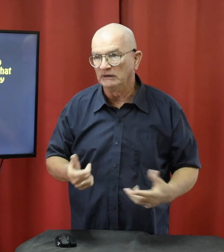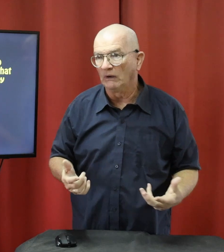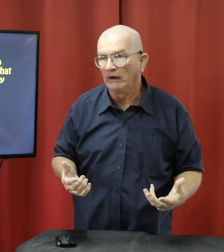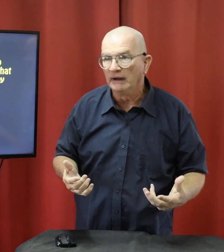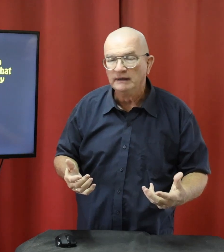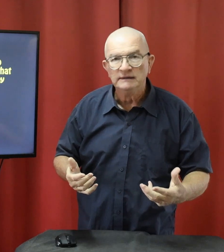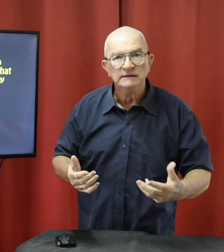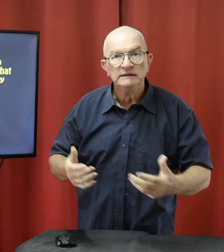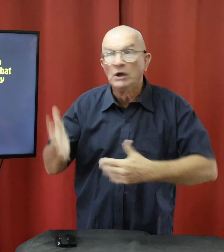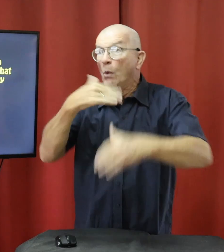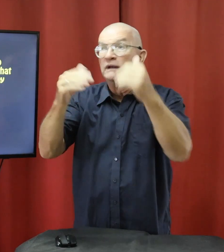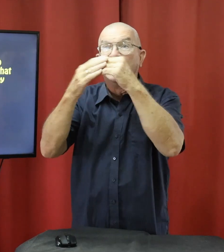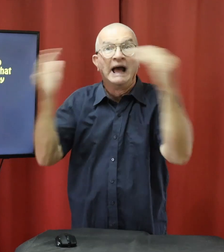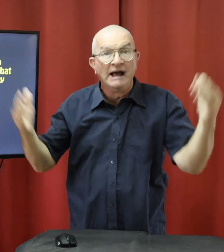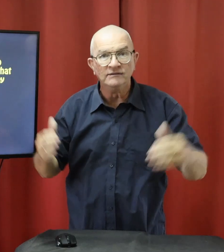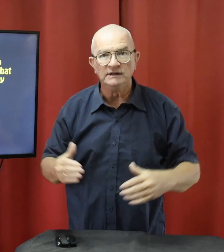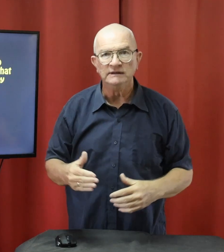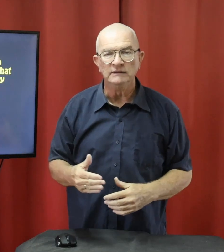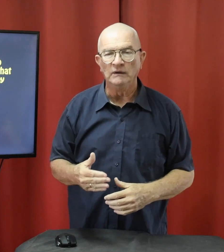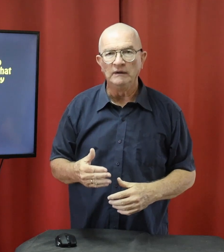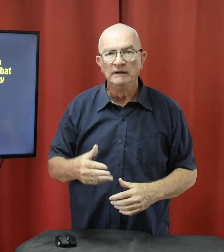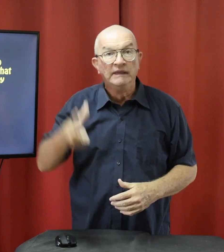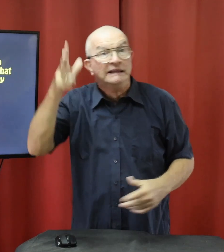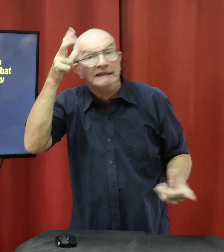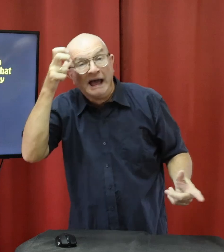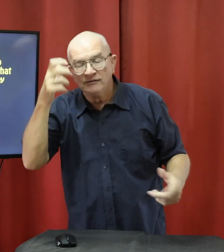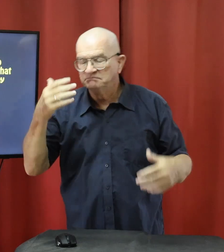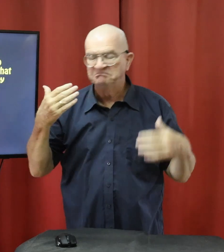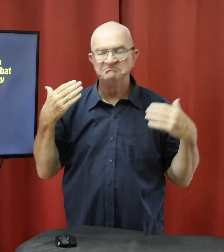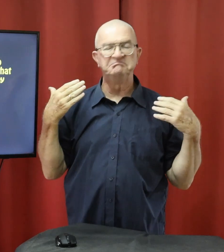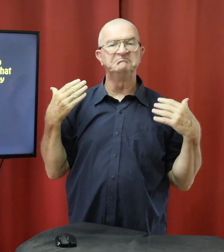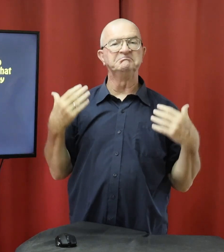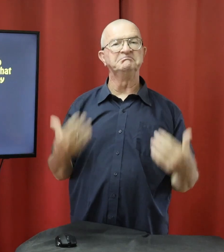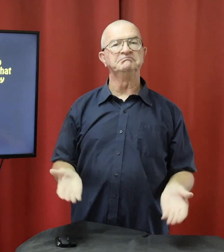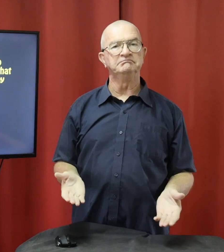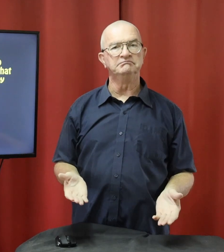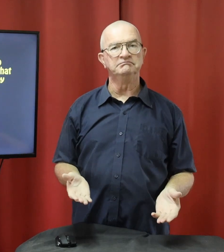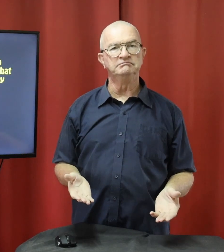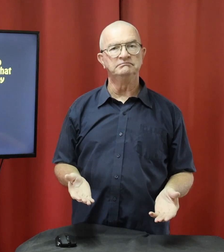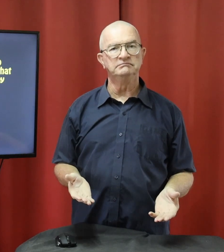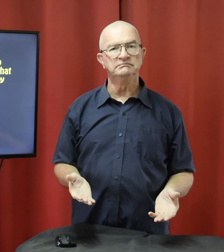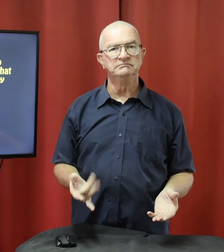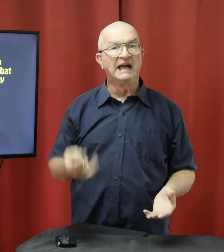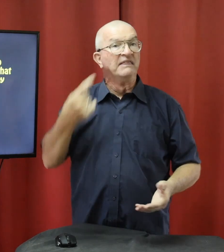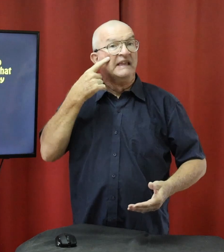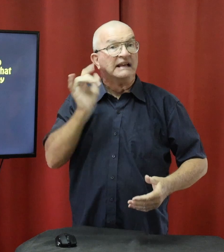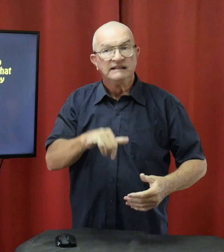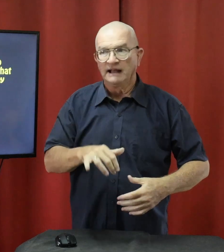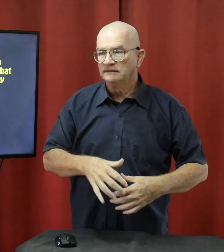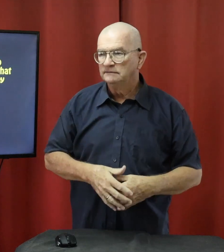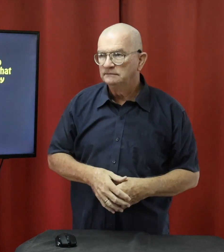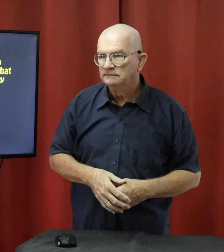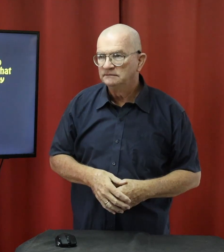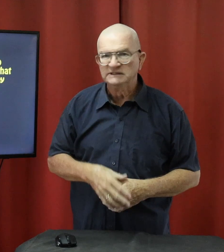about living right, going to heaven, the devil. They don't know. They think